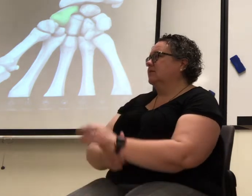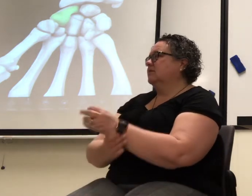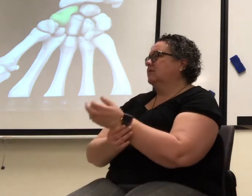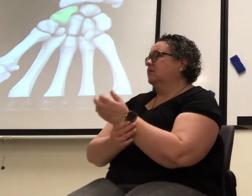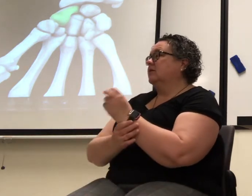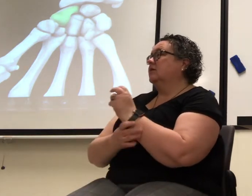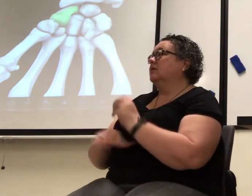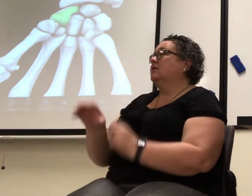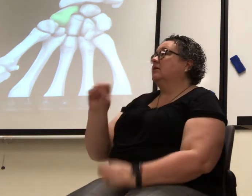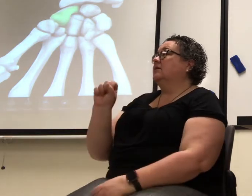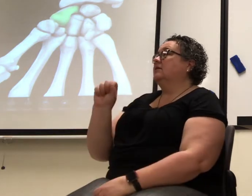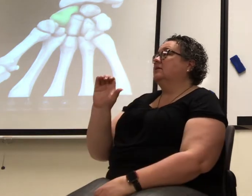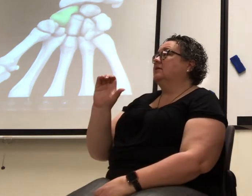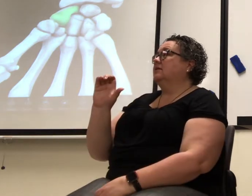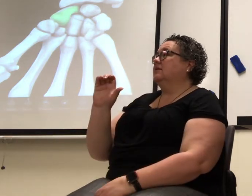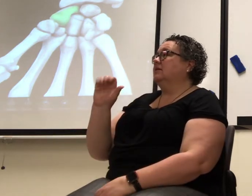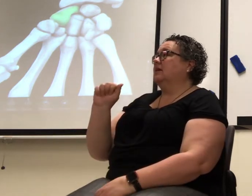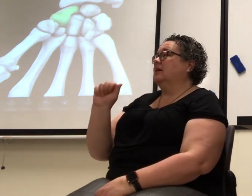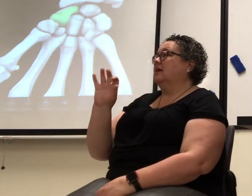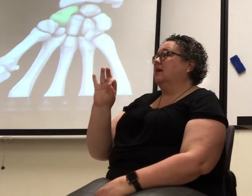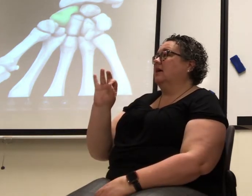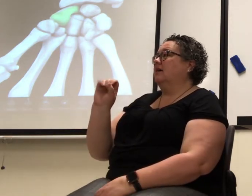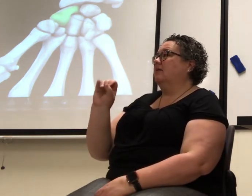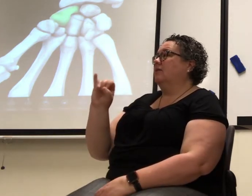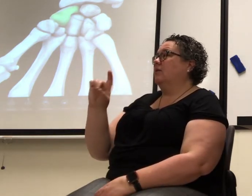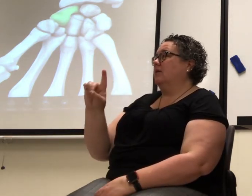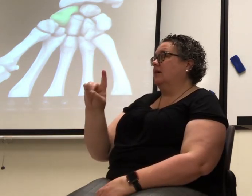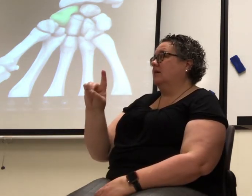You go scaphoid.